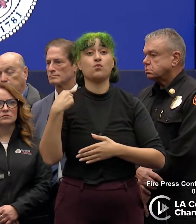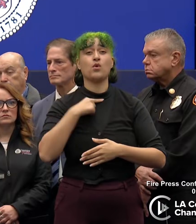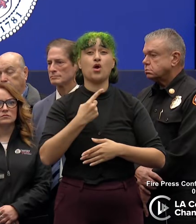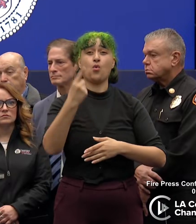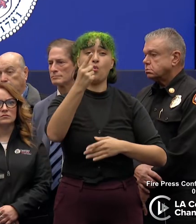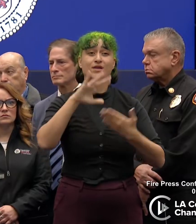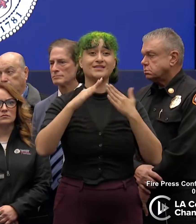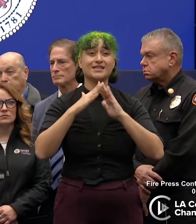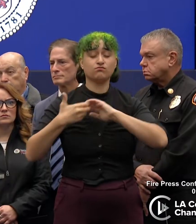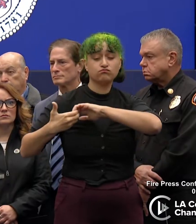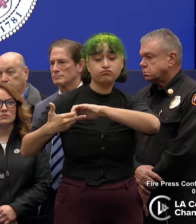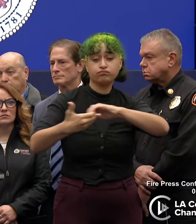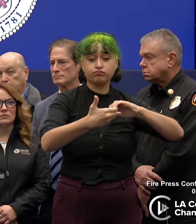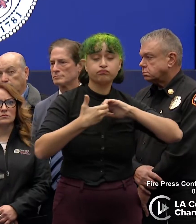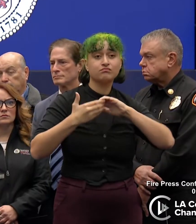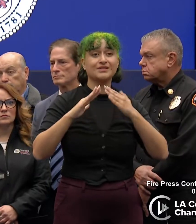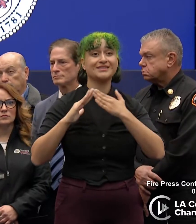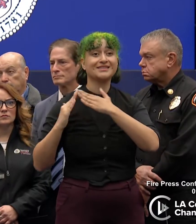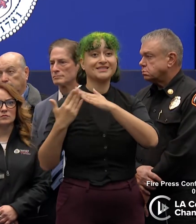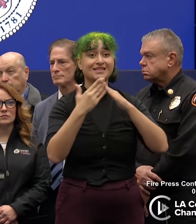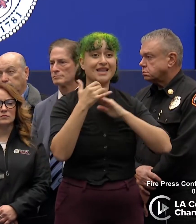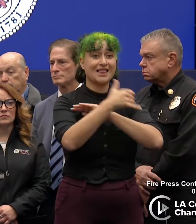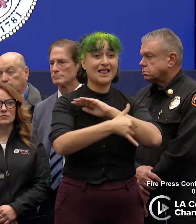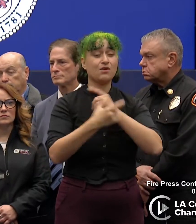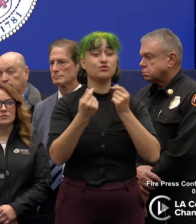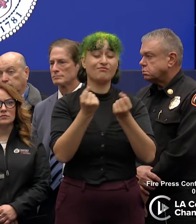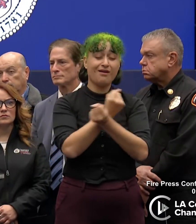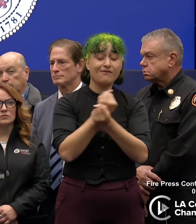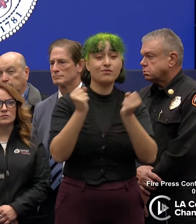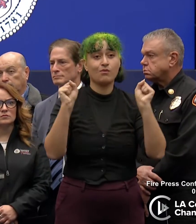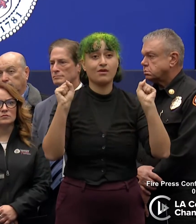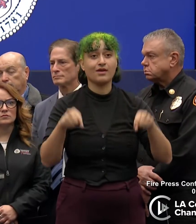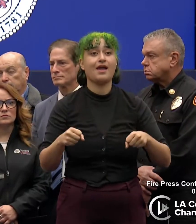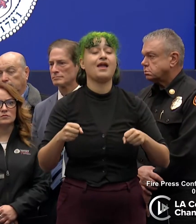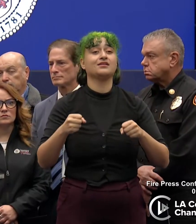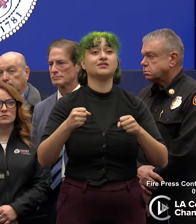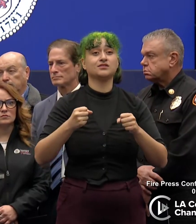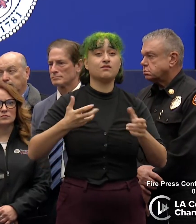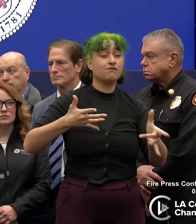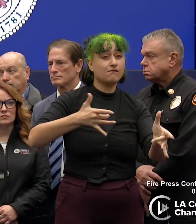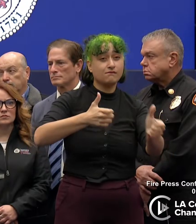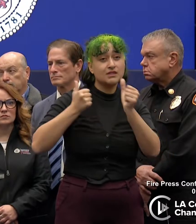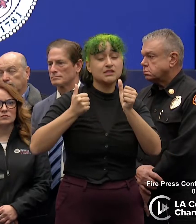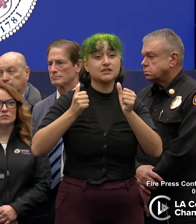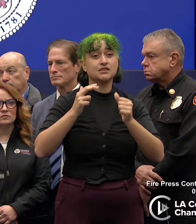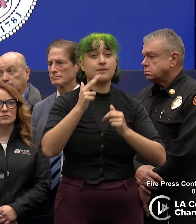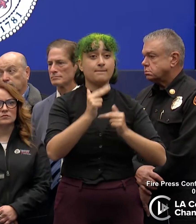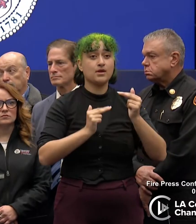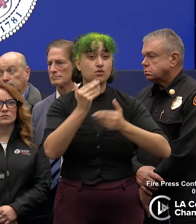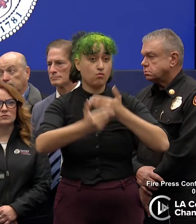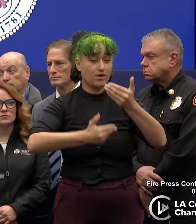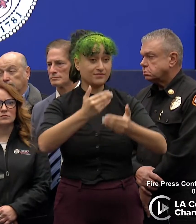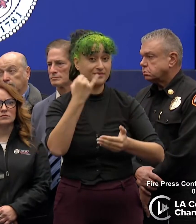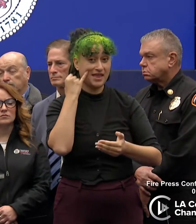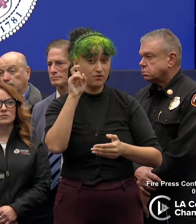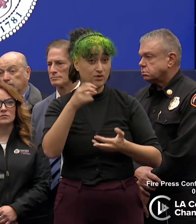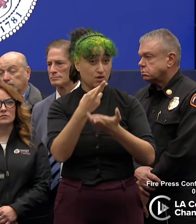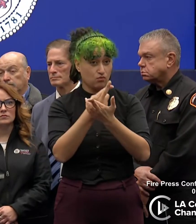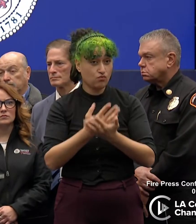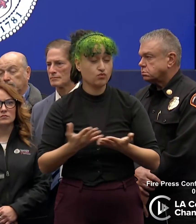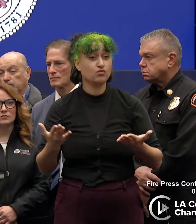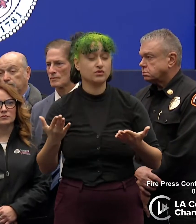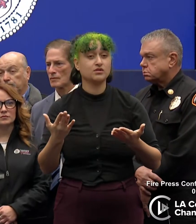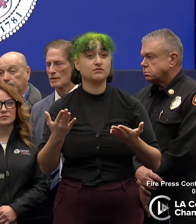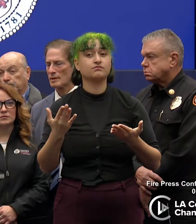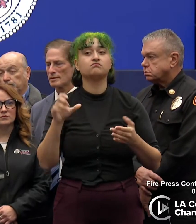we stand together. The city and the county will do everything we can to expedite the rebuilding. If you need any